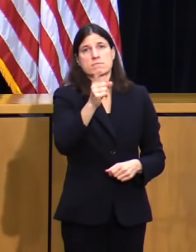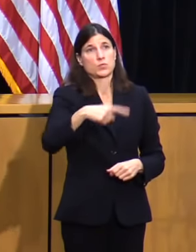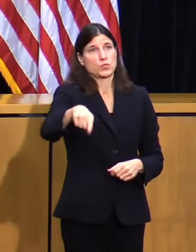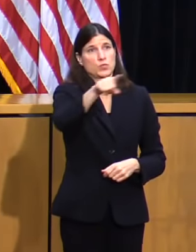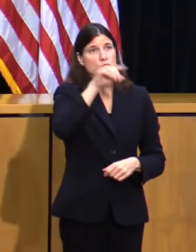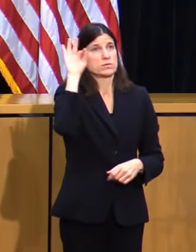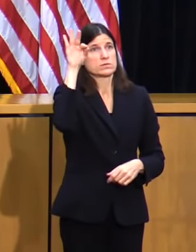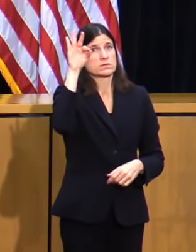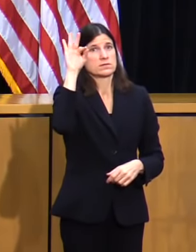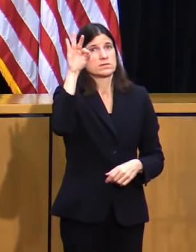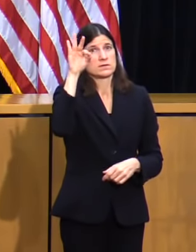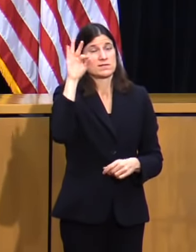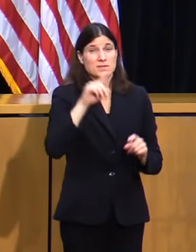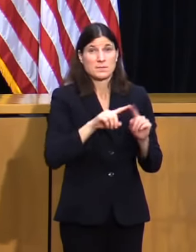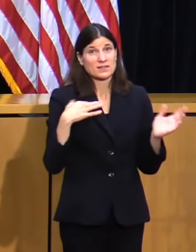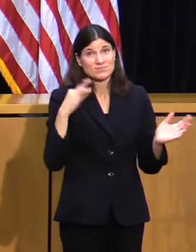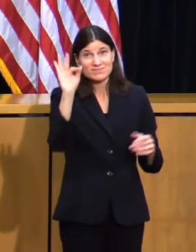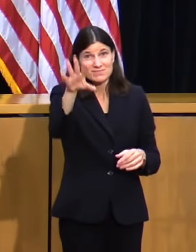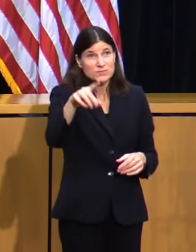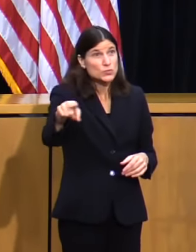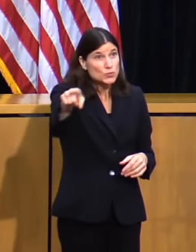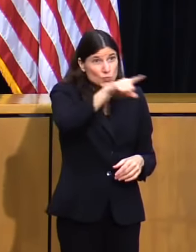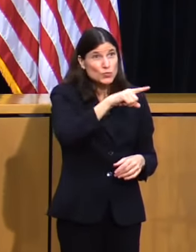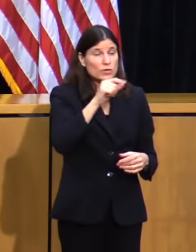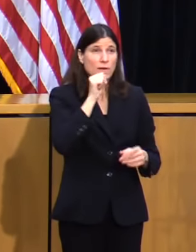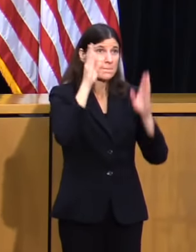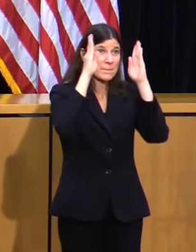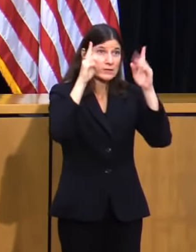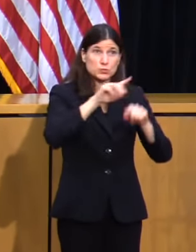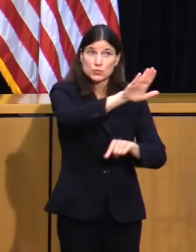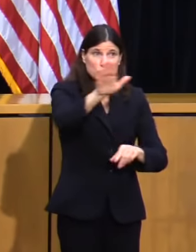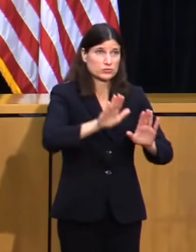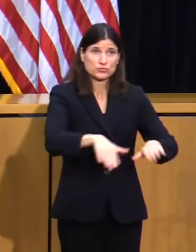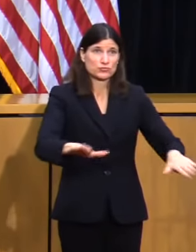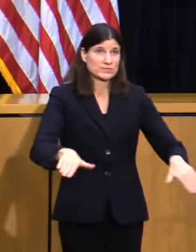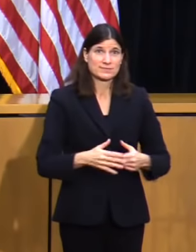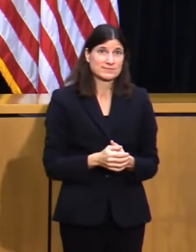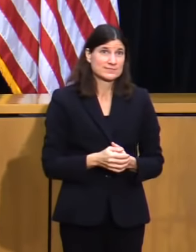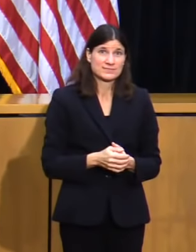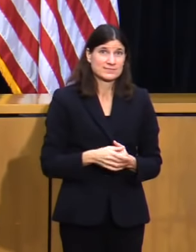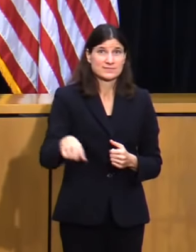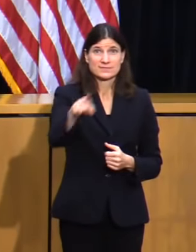it is for people to truly wrap their head around this concept